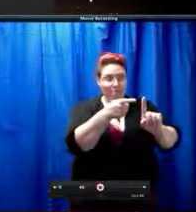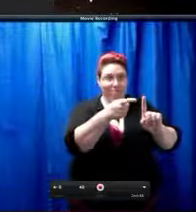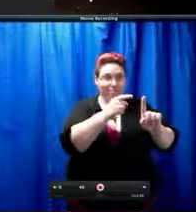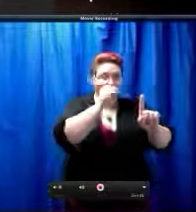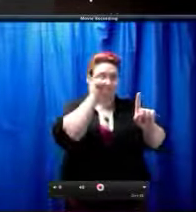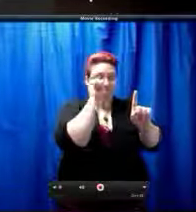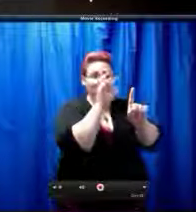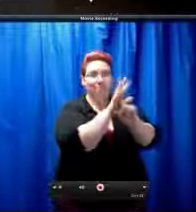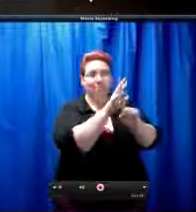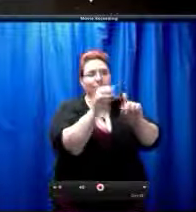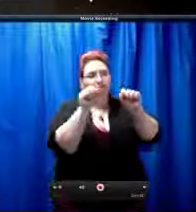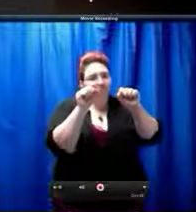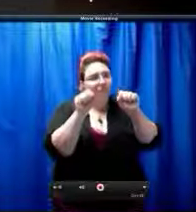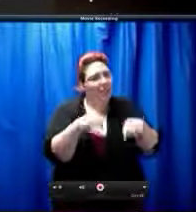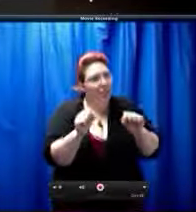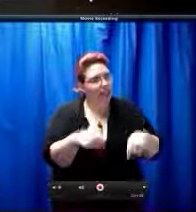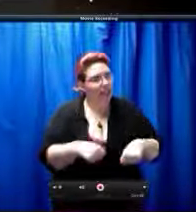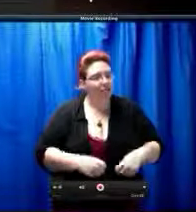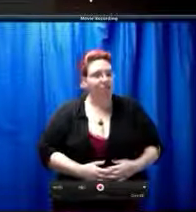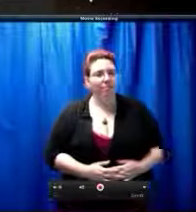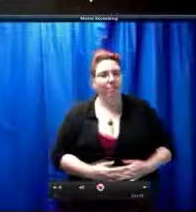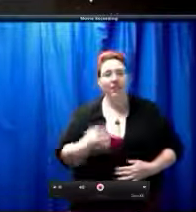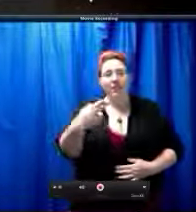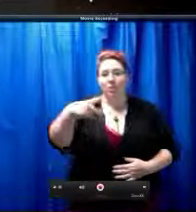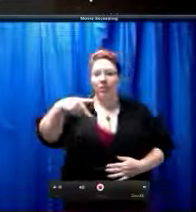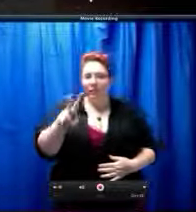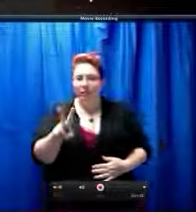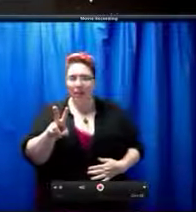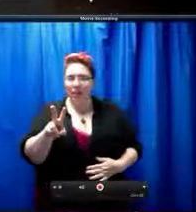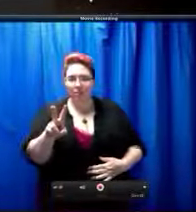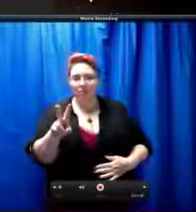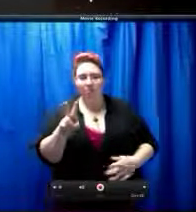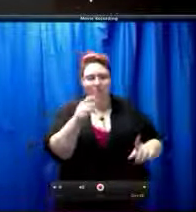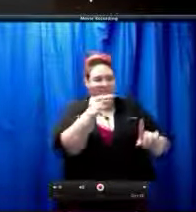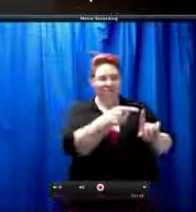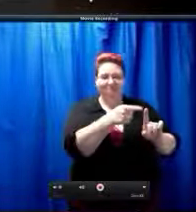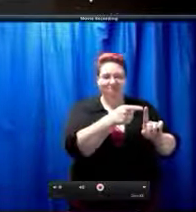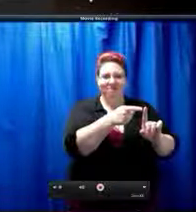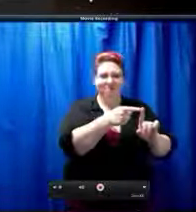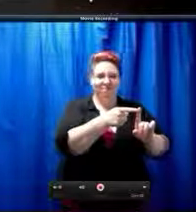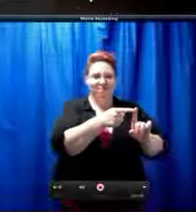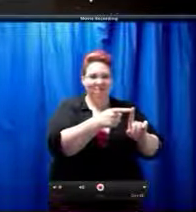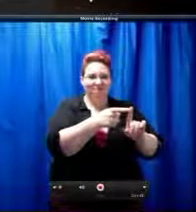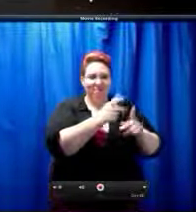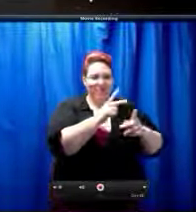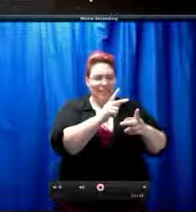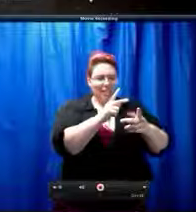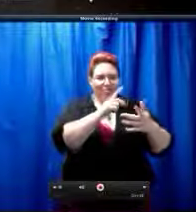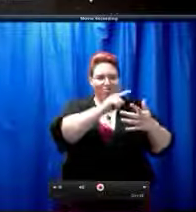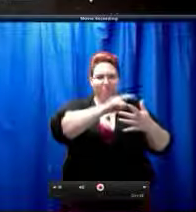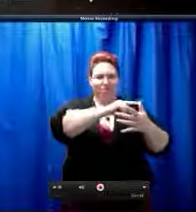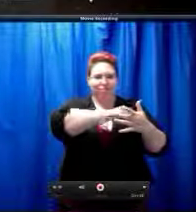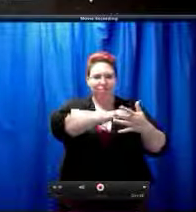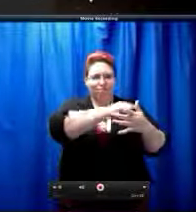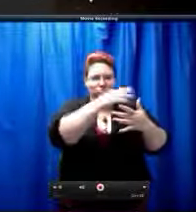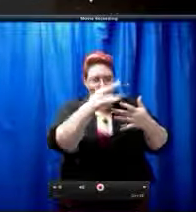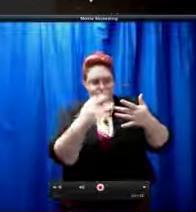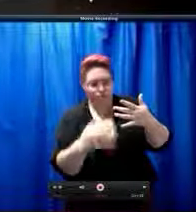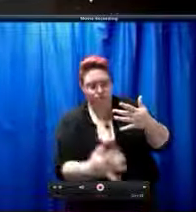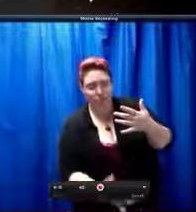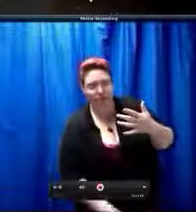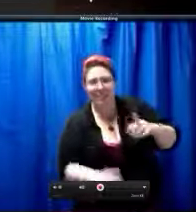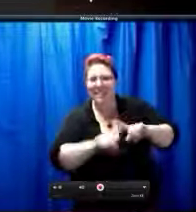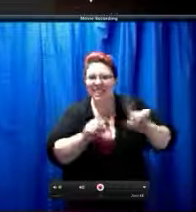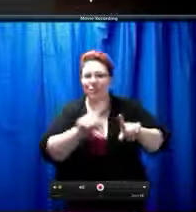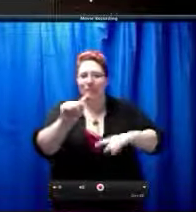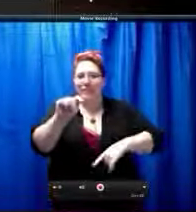you're doing to yourselves. HPV comes in many different forms and different types. There's about 100 different types of this virus. Not all